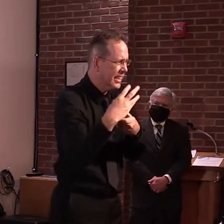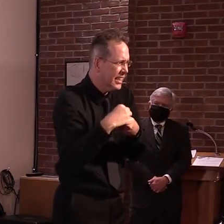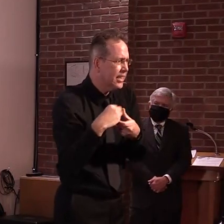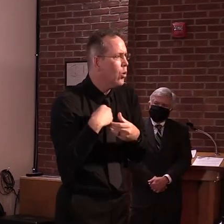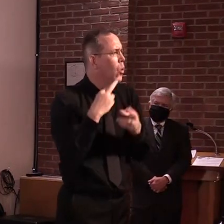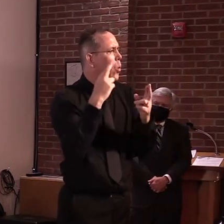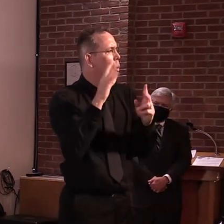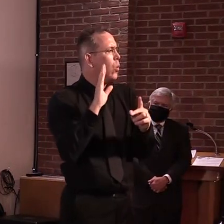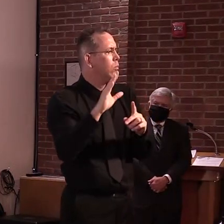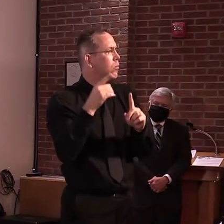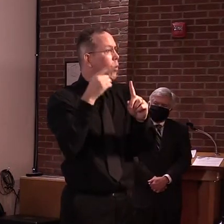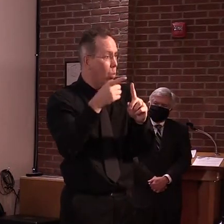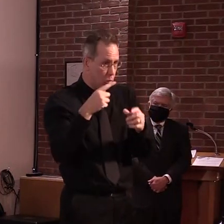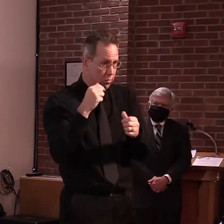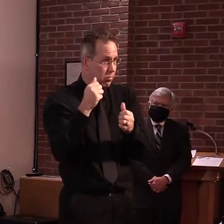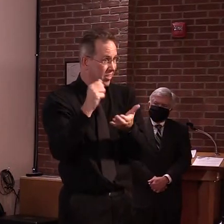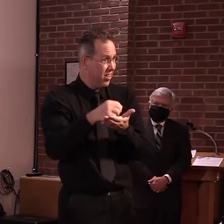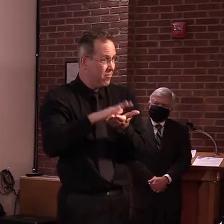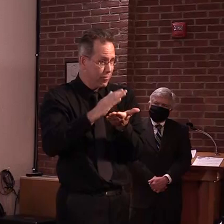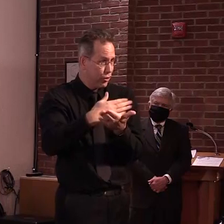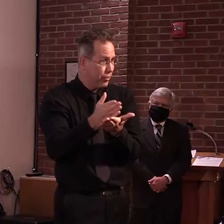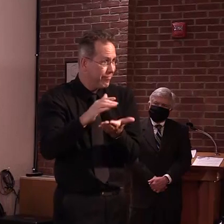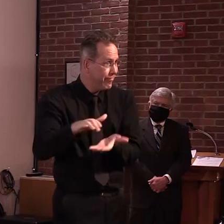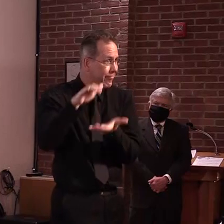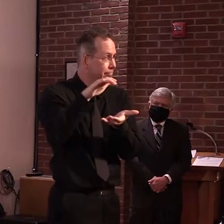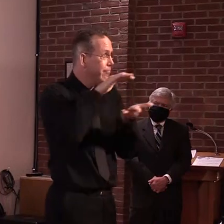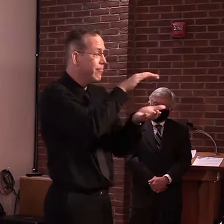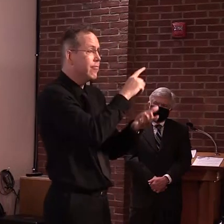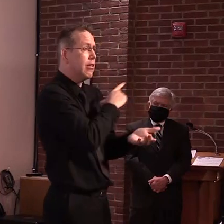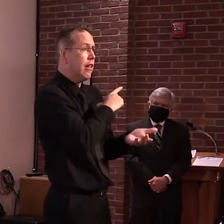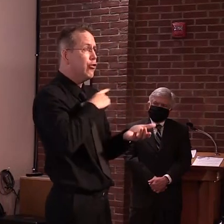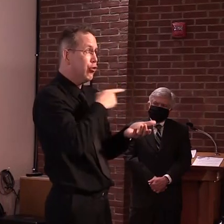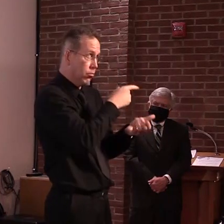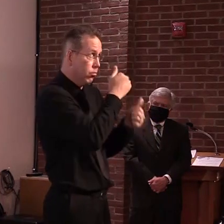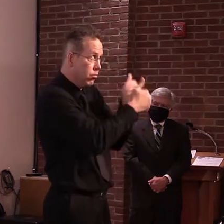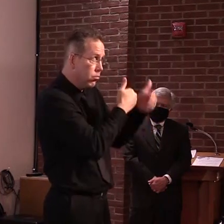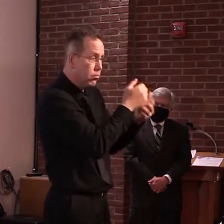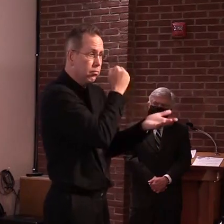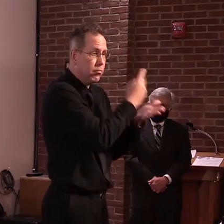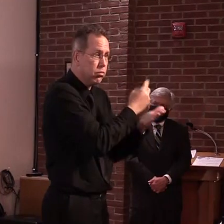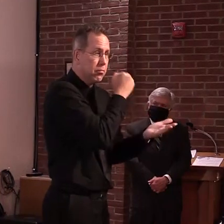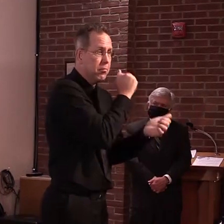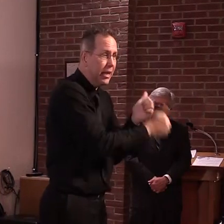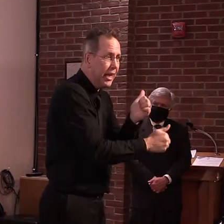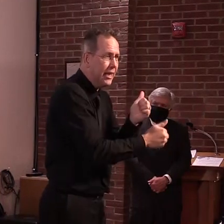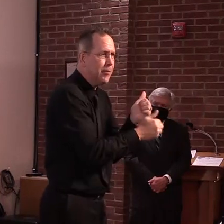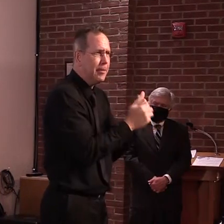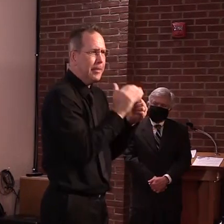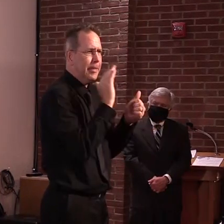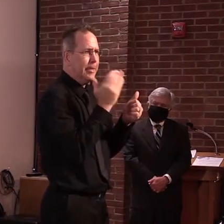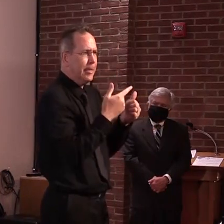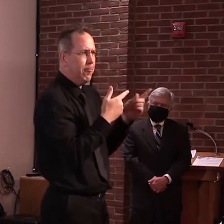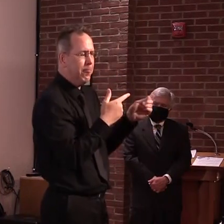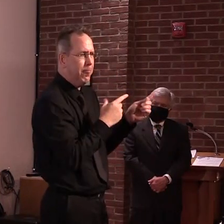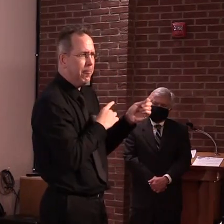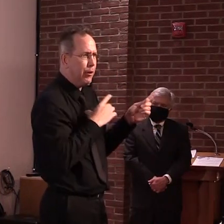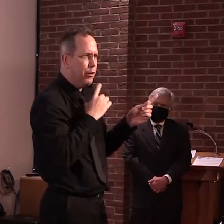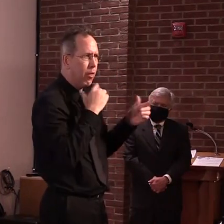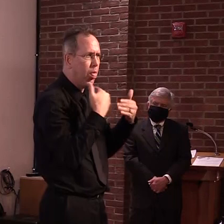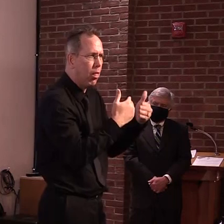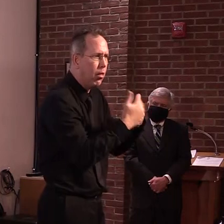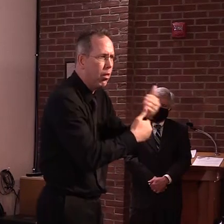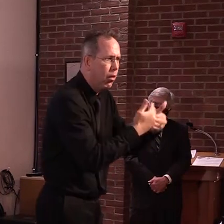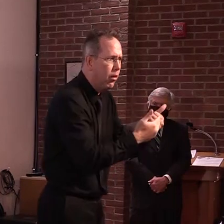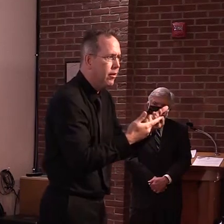largely intact. Unfortunately, it doesn't appear that it's going to be the case,